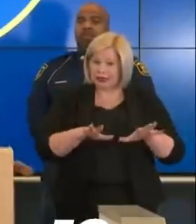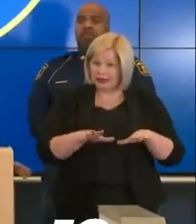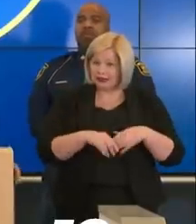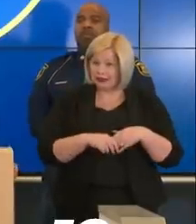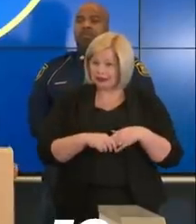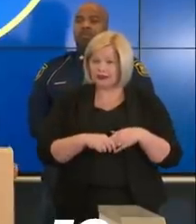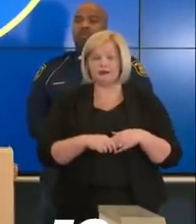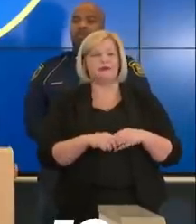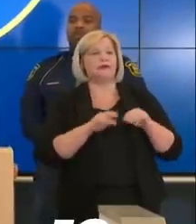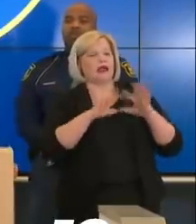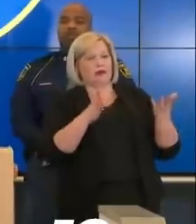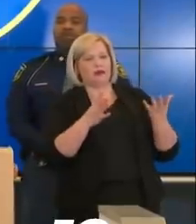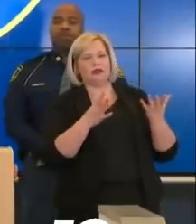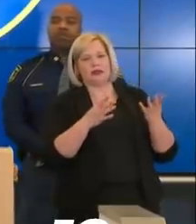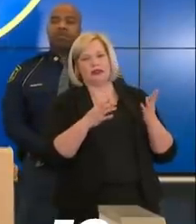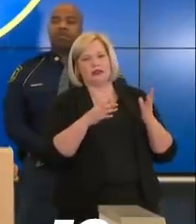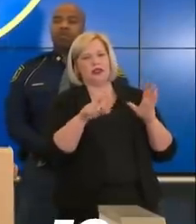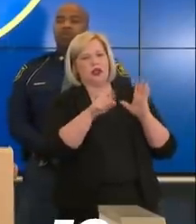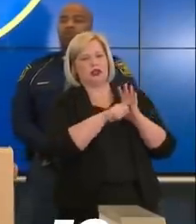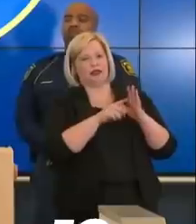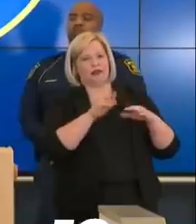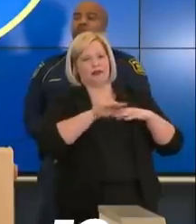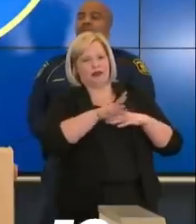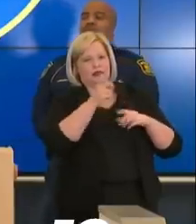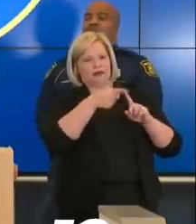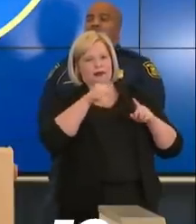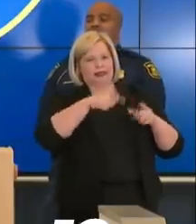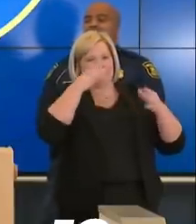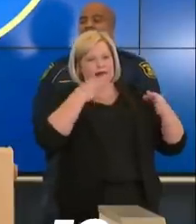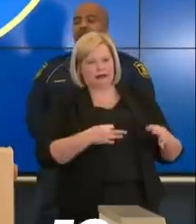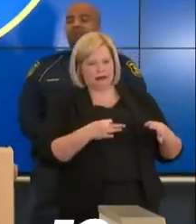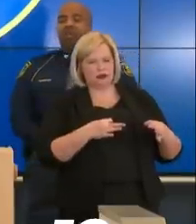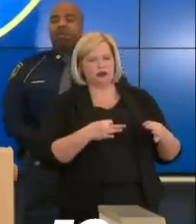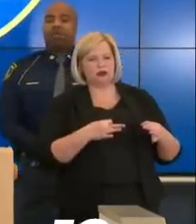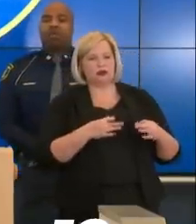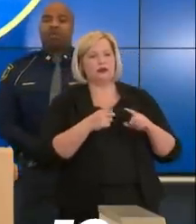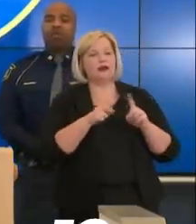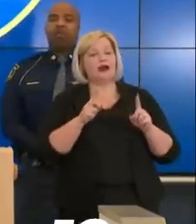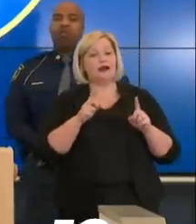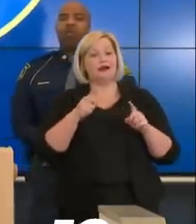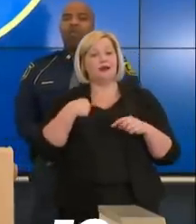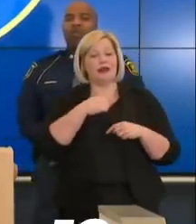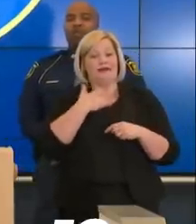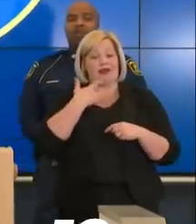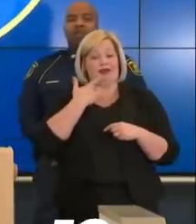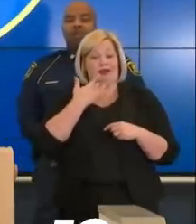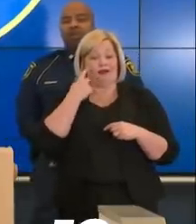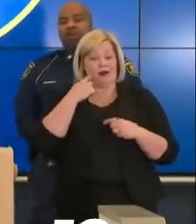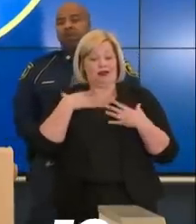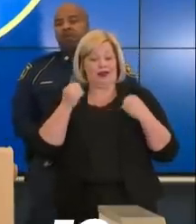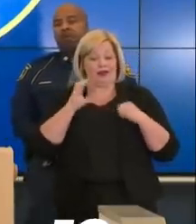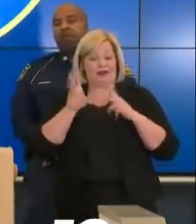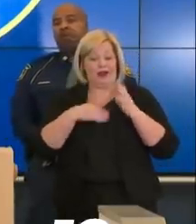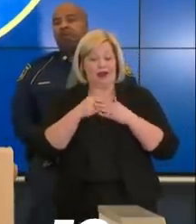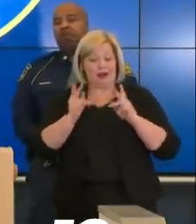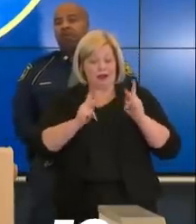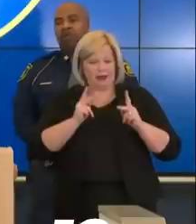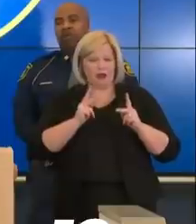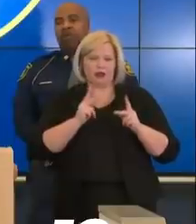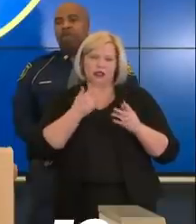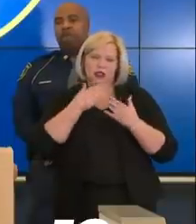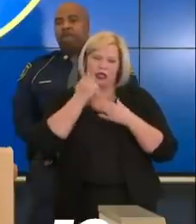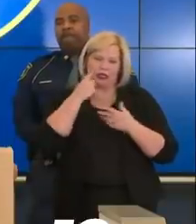there are ramifications to these decisions. We think that it's in the best interest of the health of our population to take these steps, but we